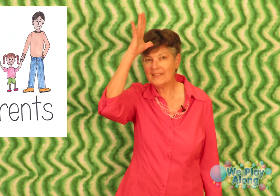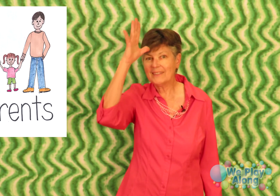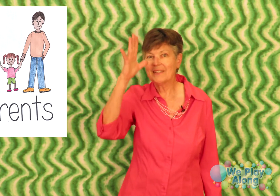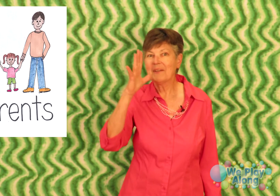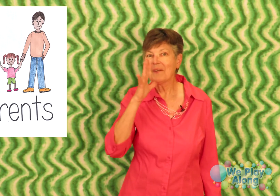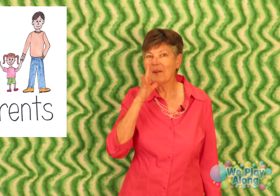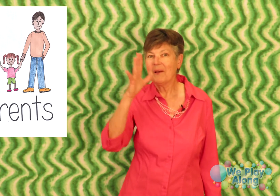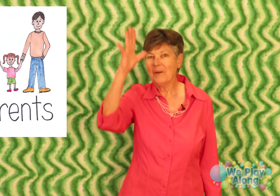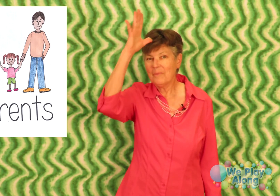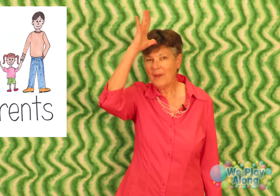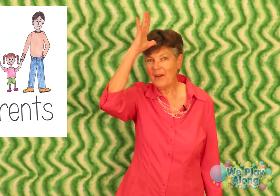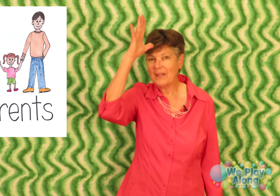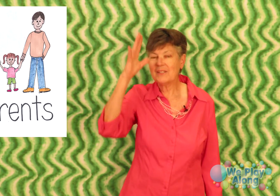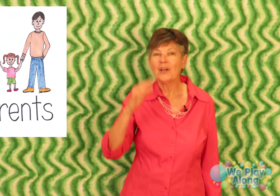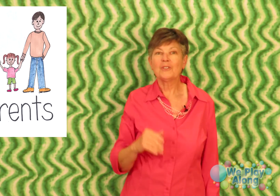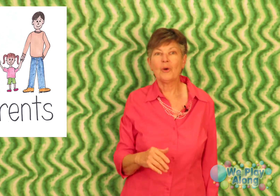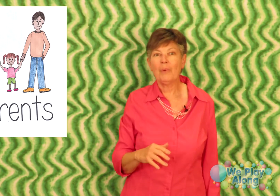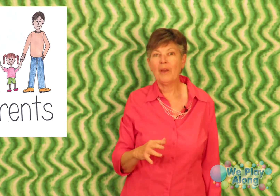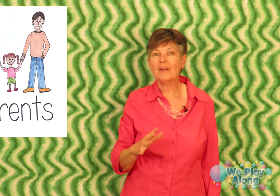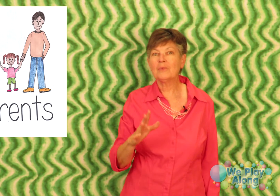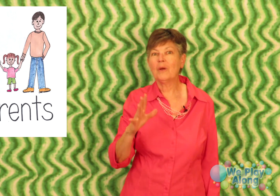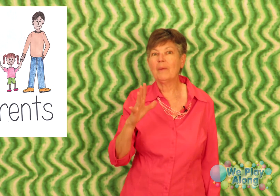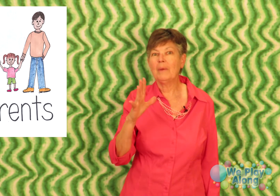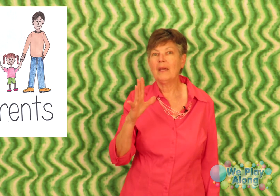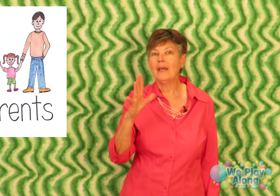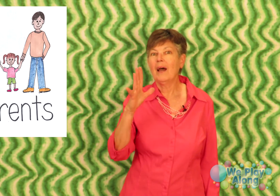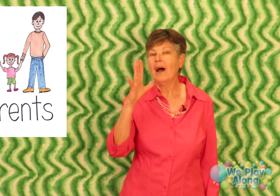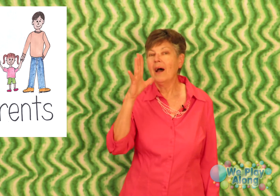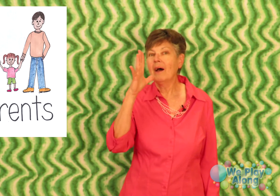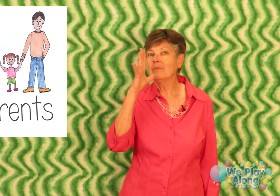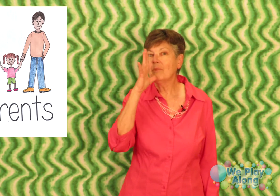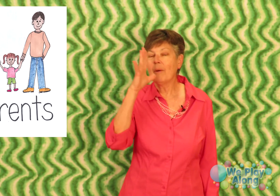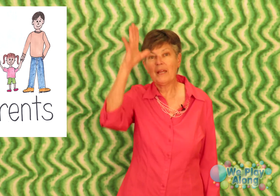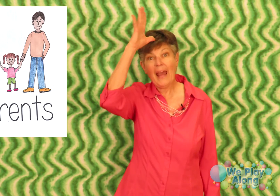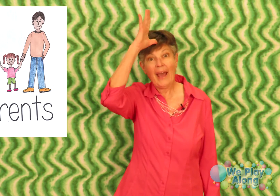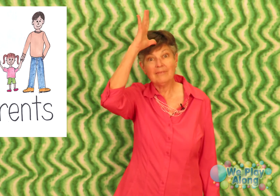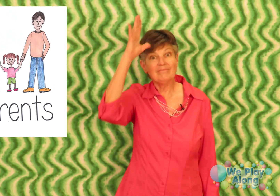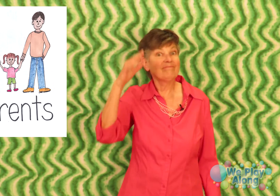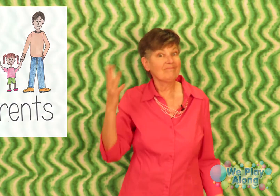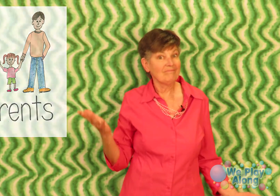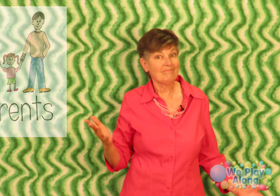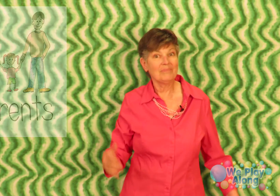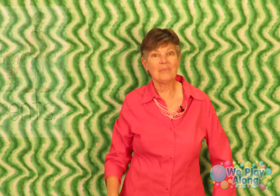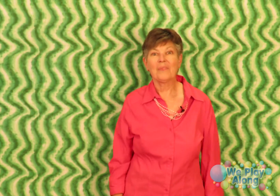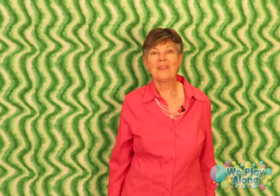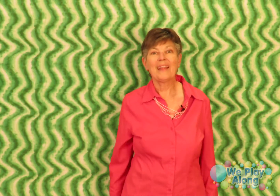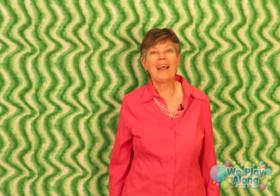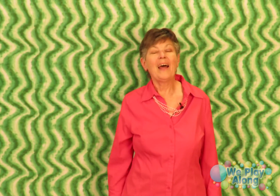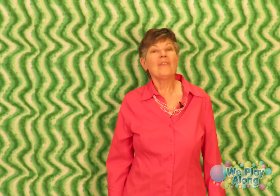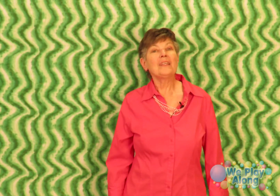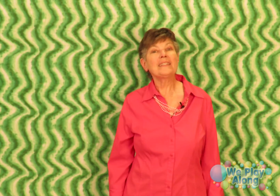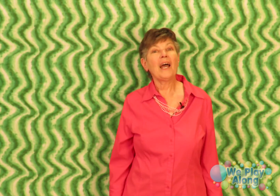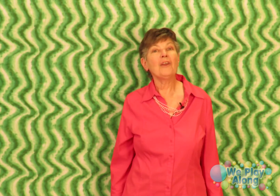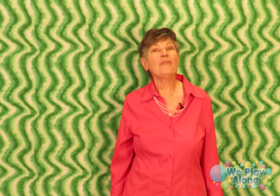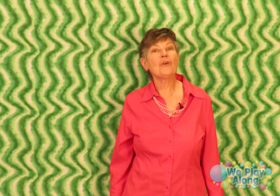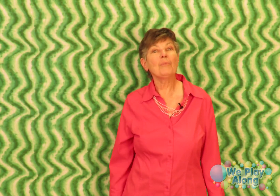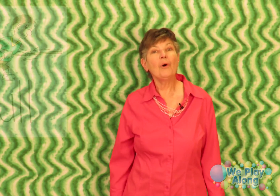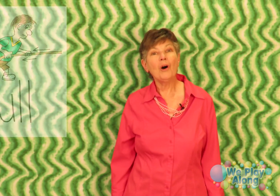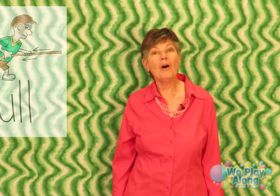Parents. Parents. So parents would be a mom and a dad. The sign for